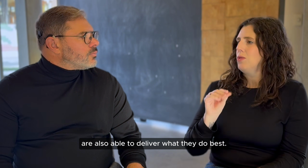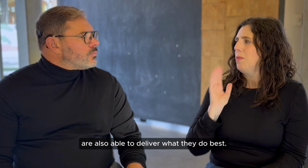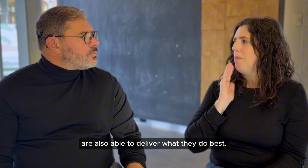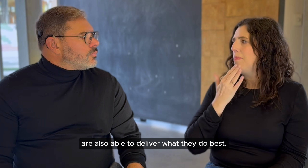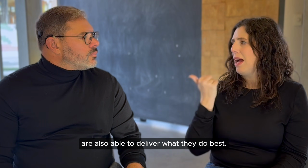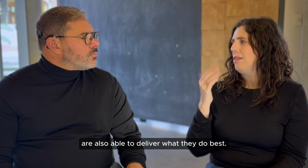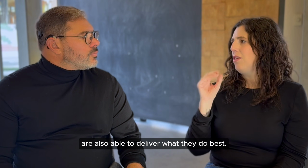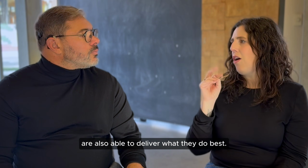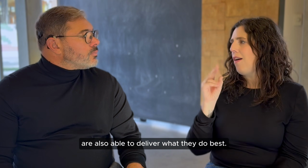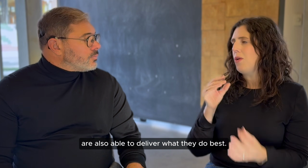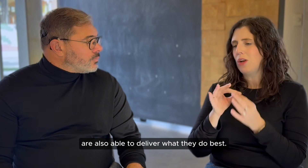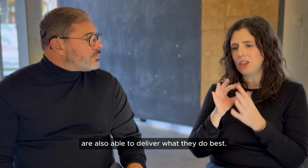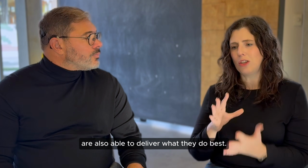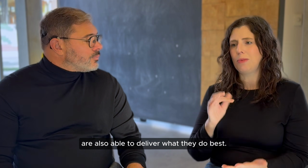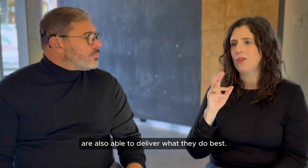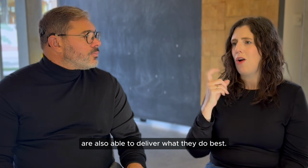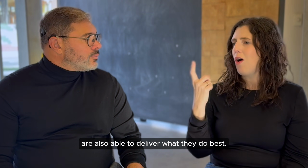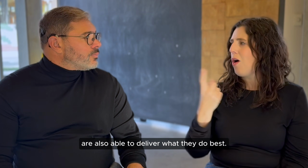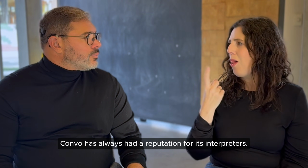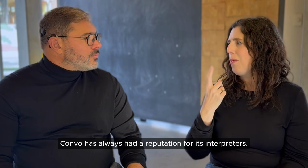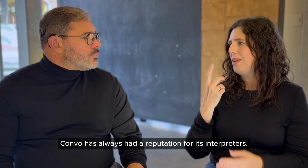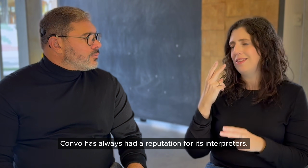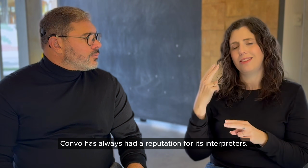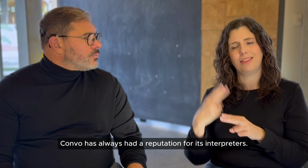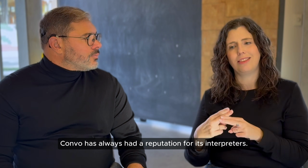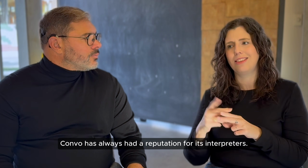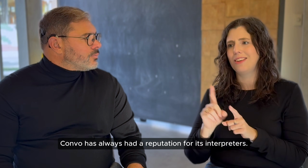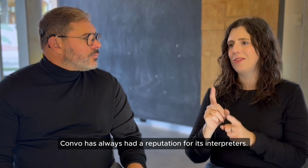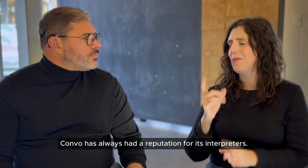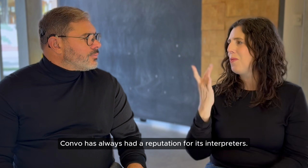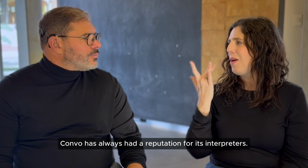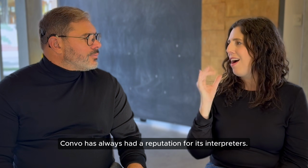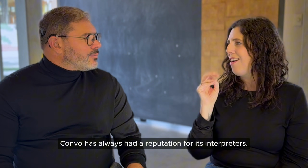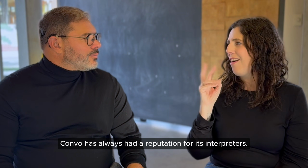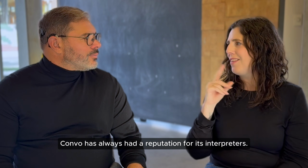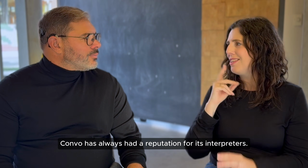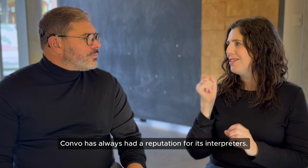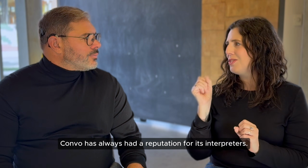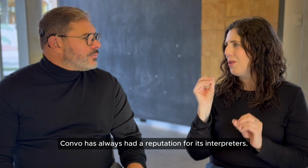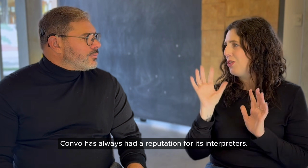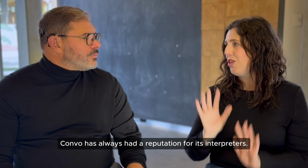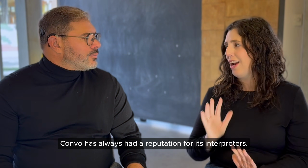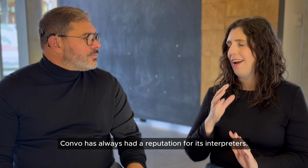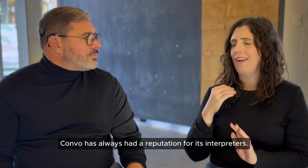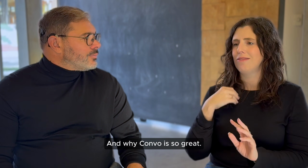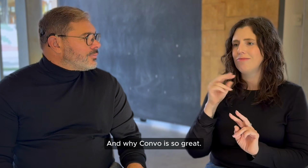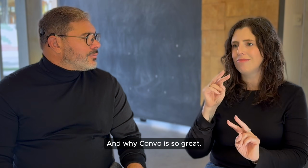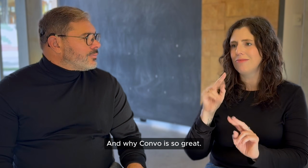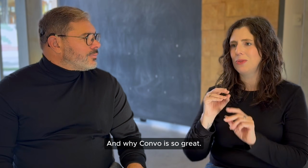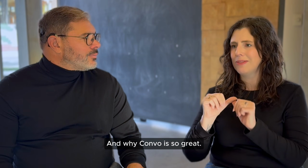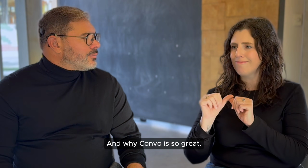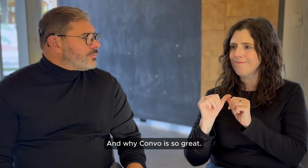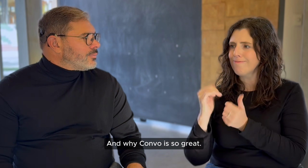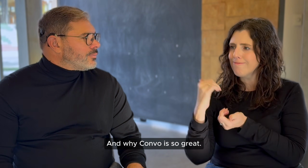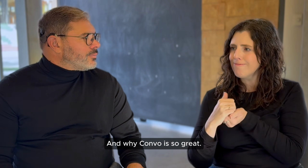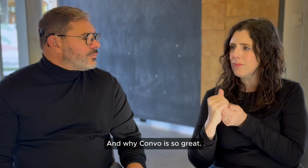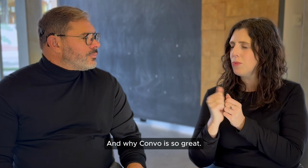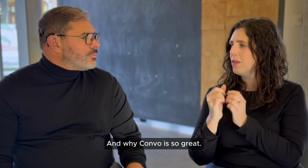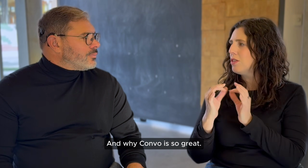deliver what they do best. Convo has always had a reputation about its interpreters, and why Convo is so great